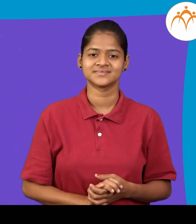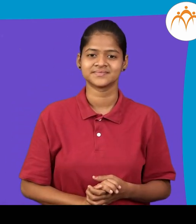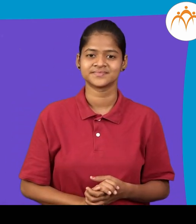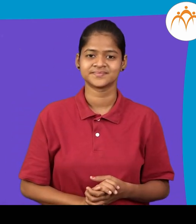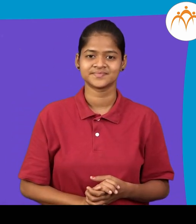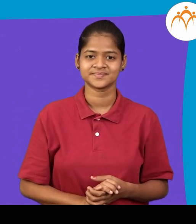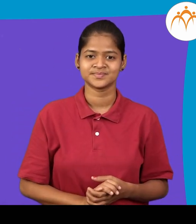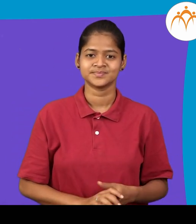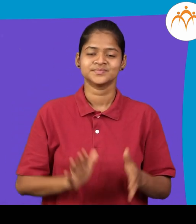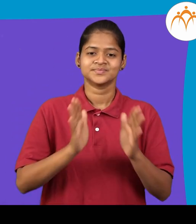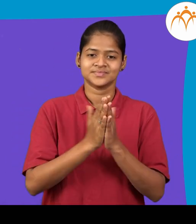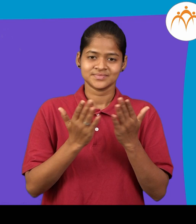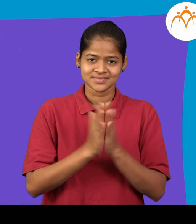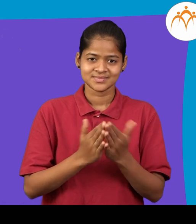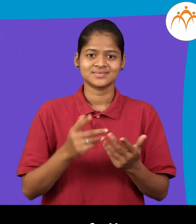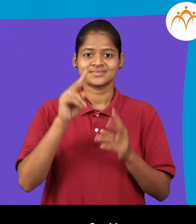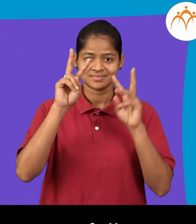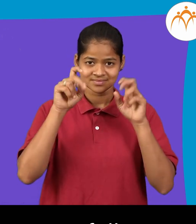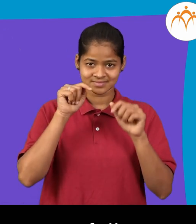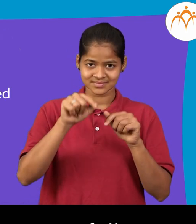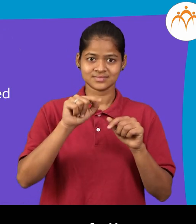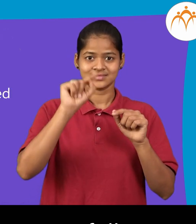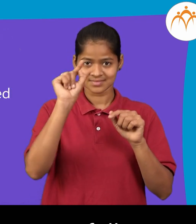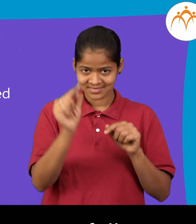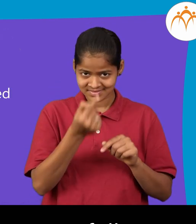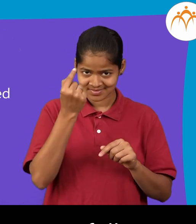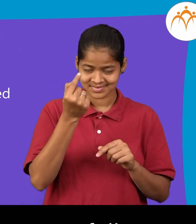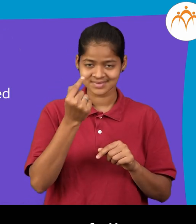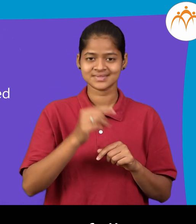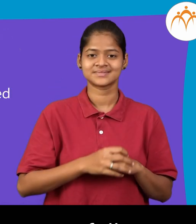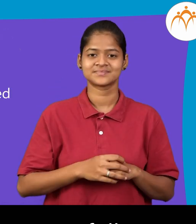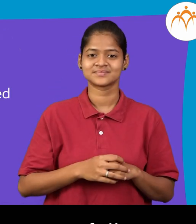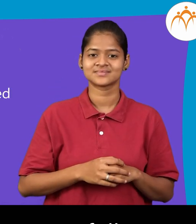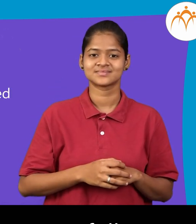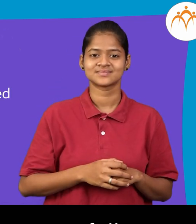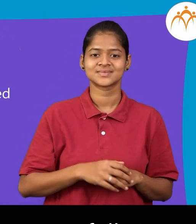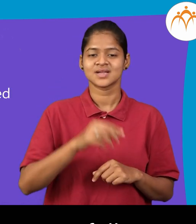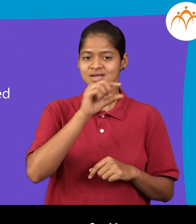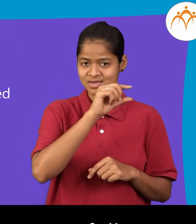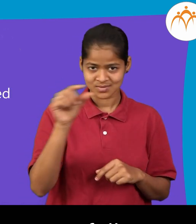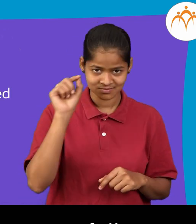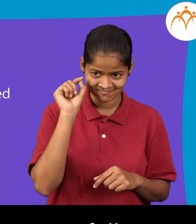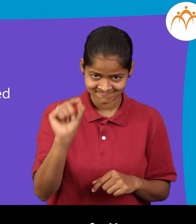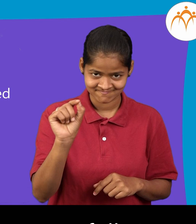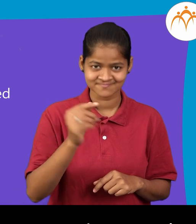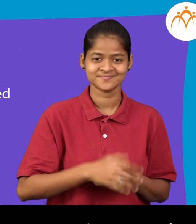What this lesson, we learned about the comma, full stop, double